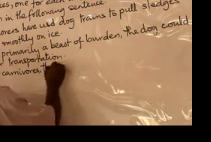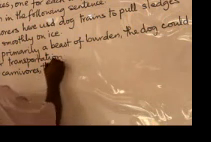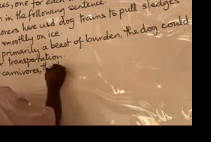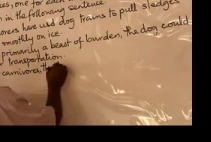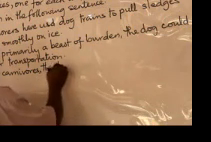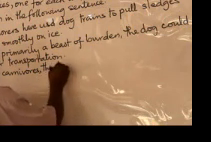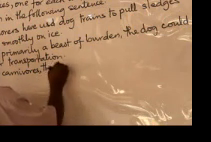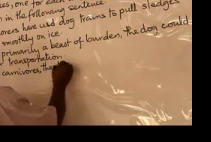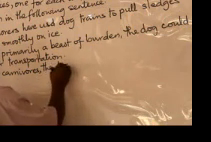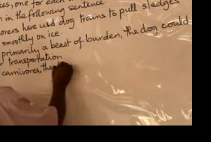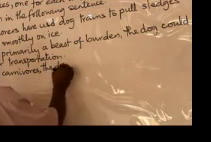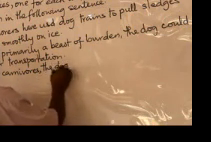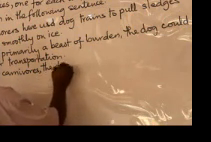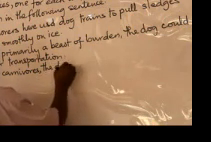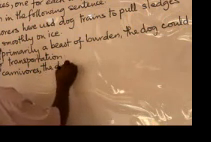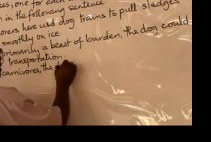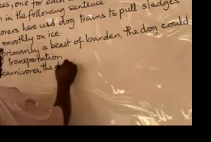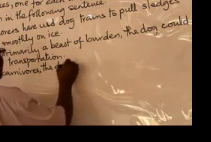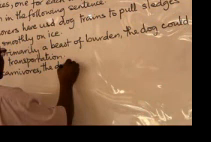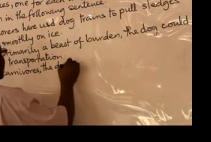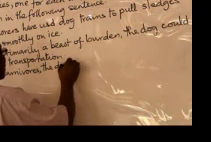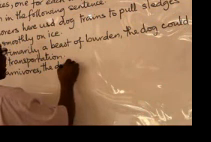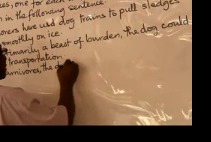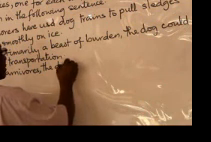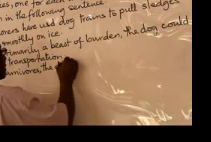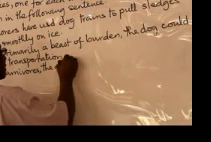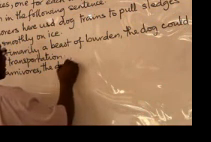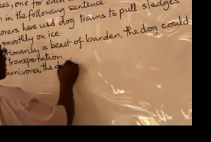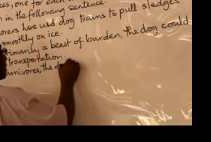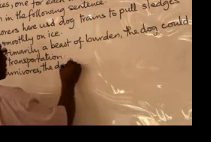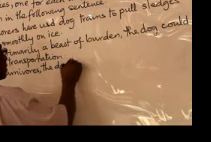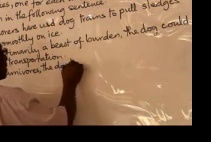the dog hunts other animals